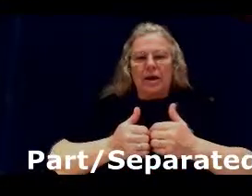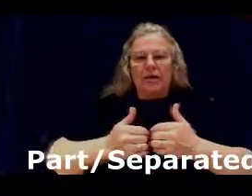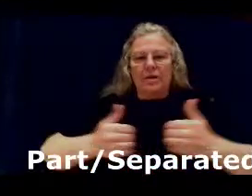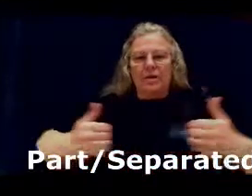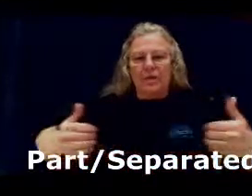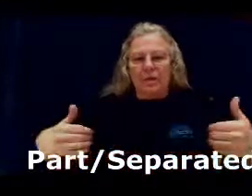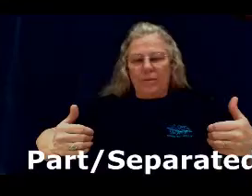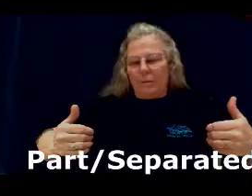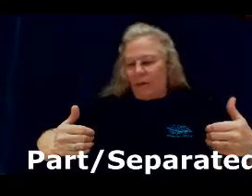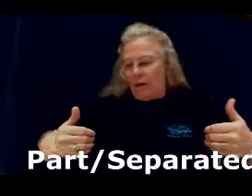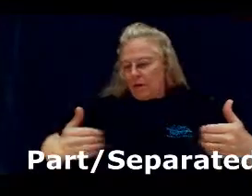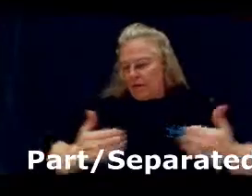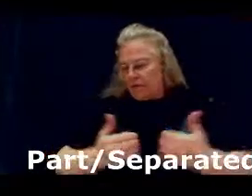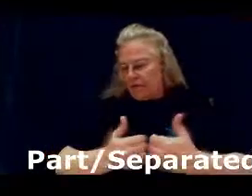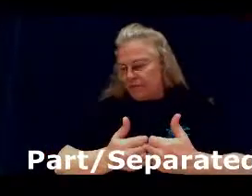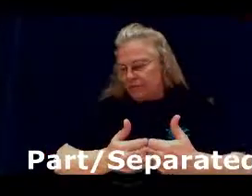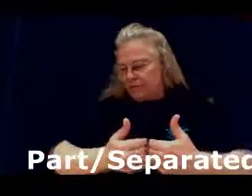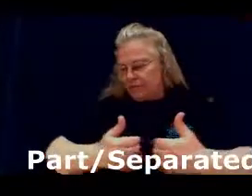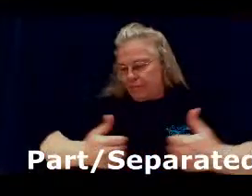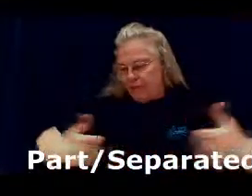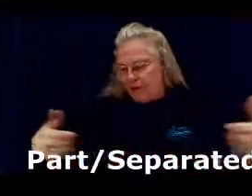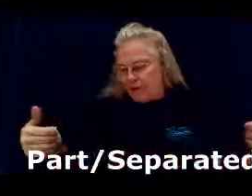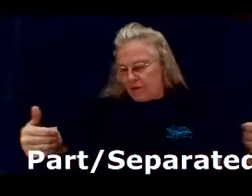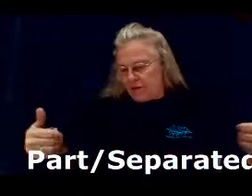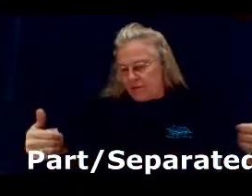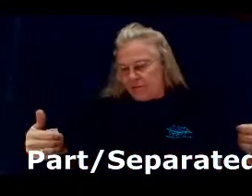and then pull them apart. Part.